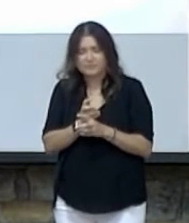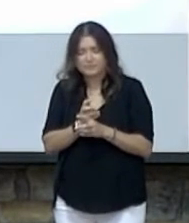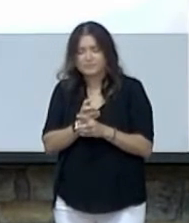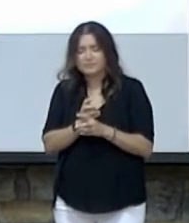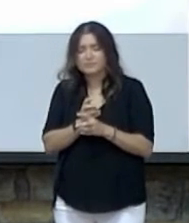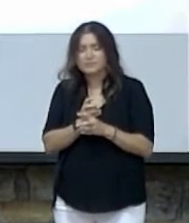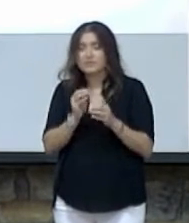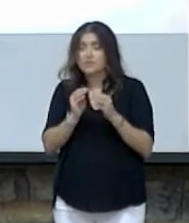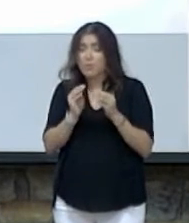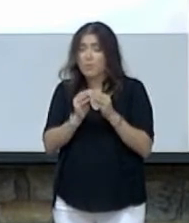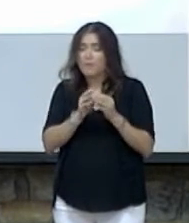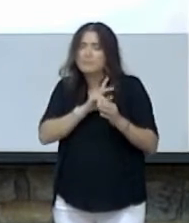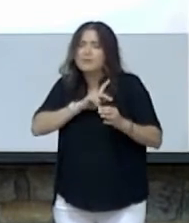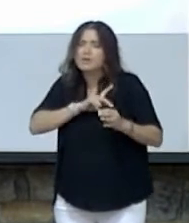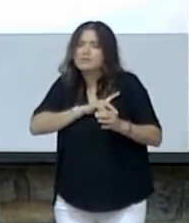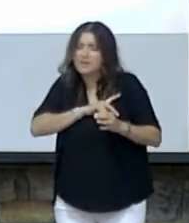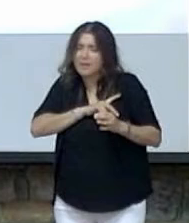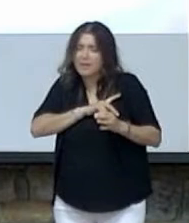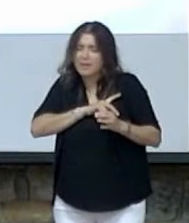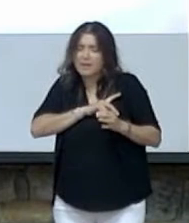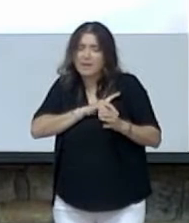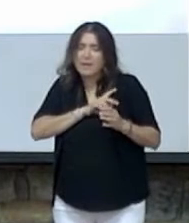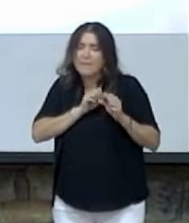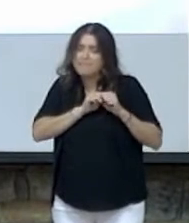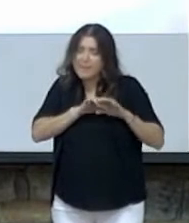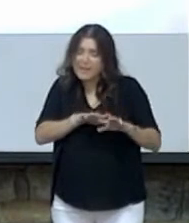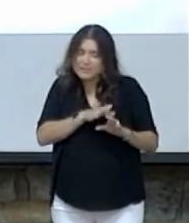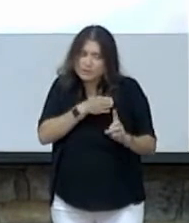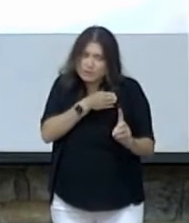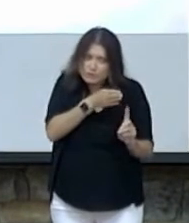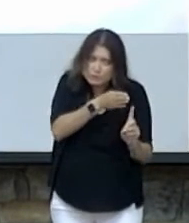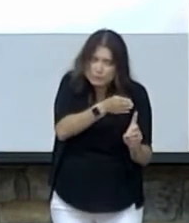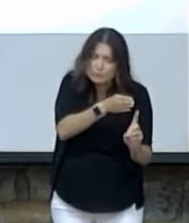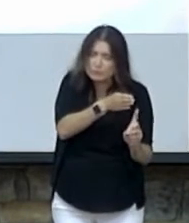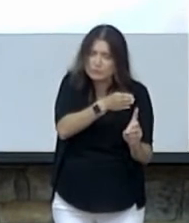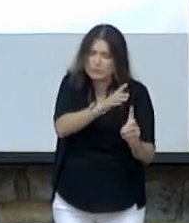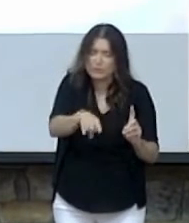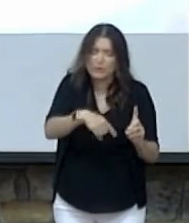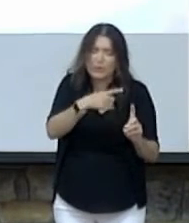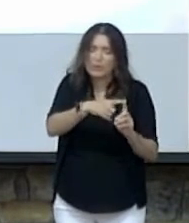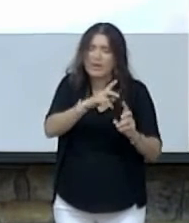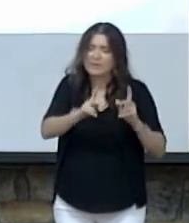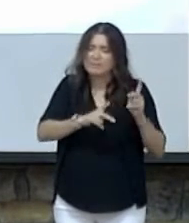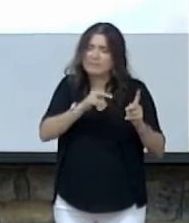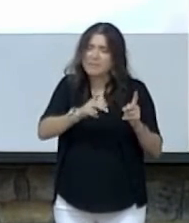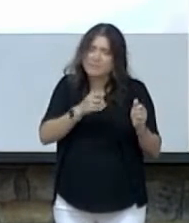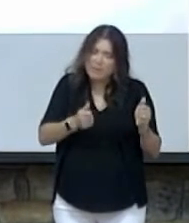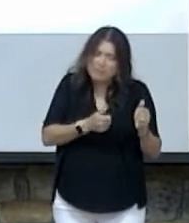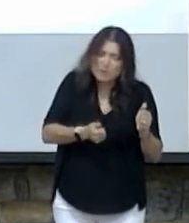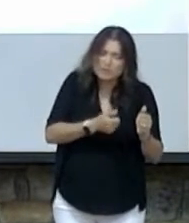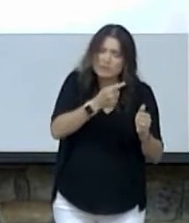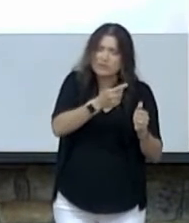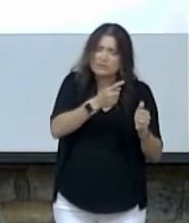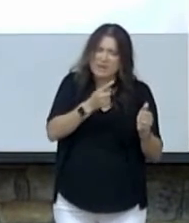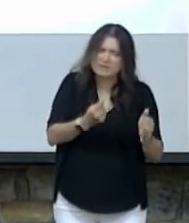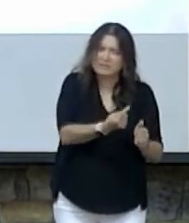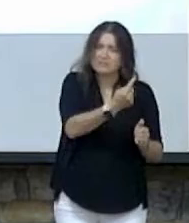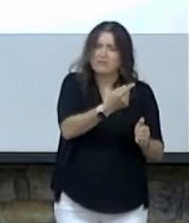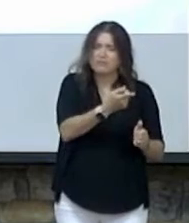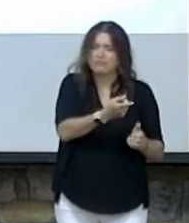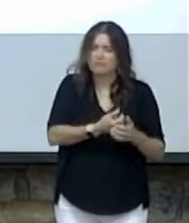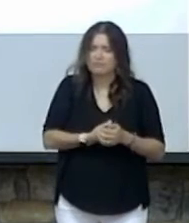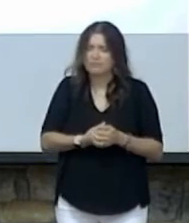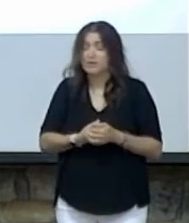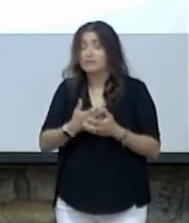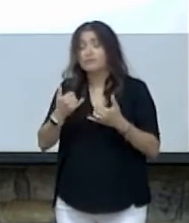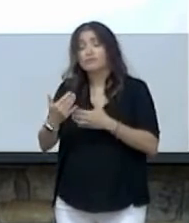little bit more personal in their lives. Blessed are you when people persecute you and insult you. This